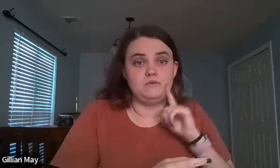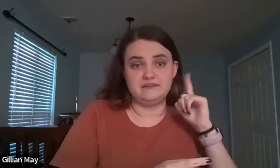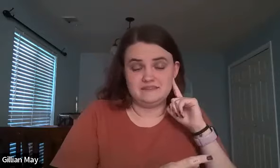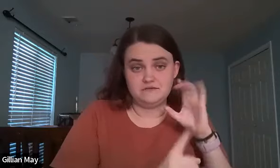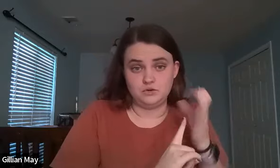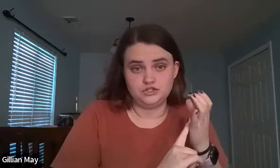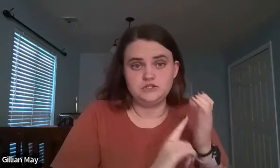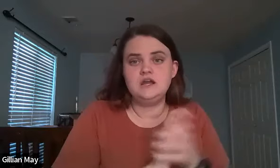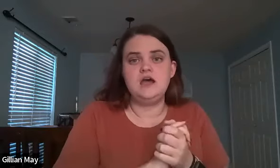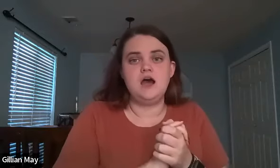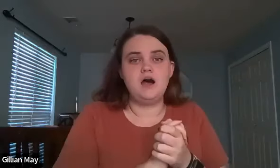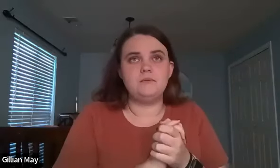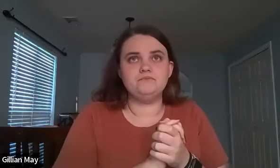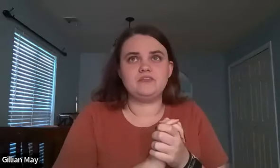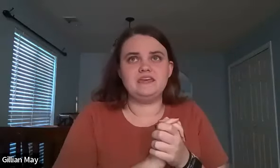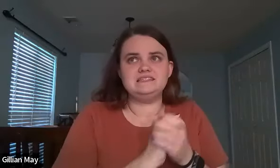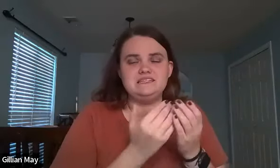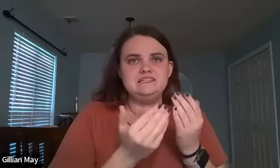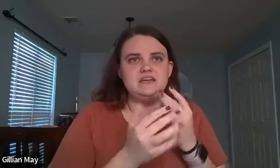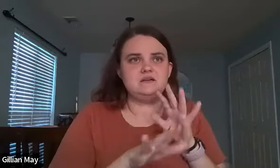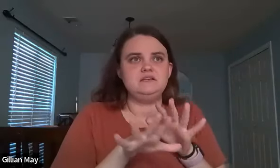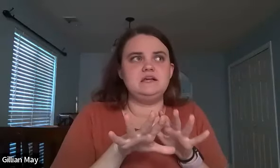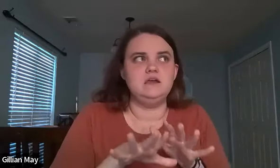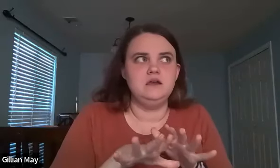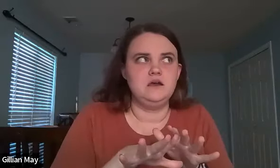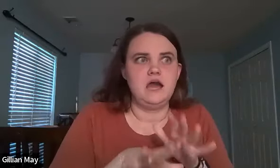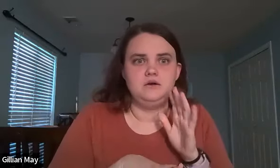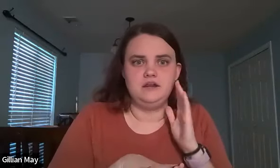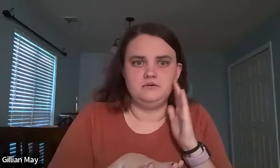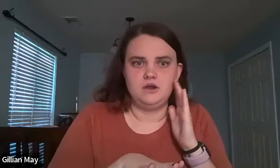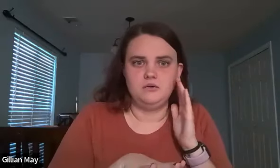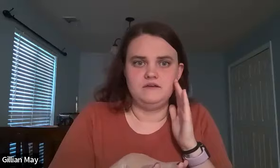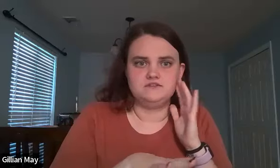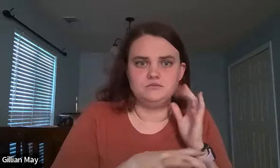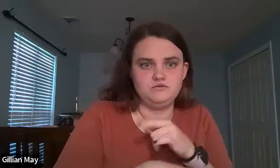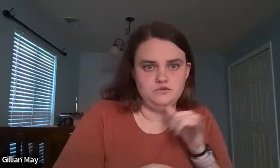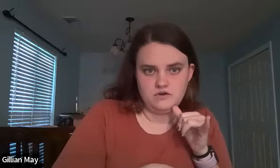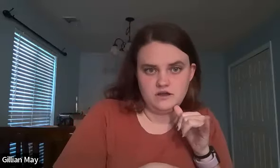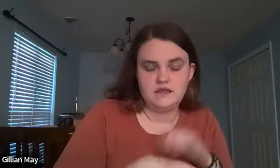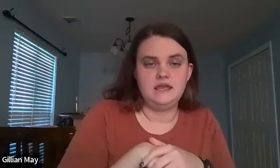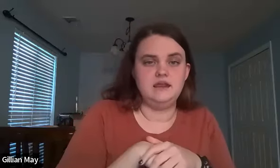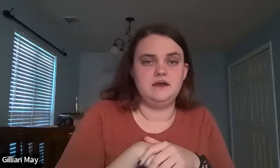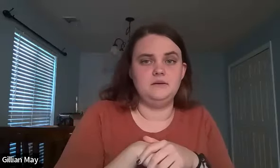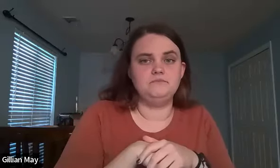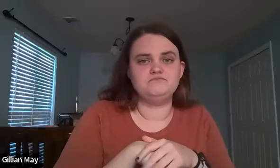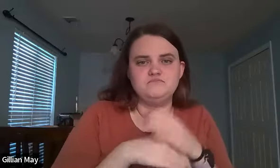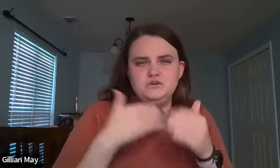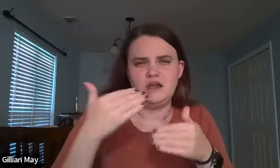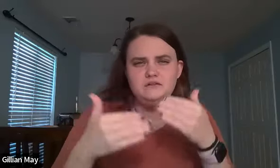with deaf culture. It's easy to kind of be like, I don't know if this will be rude or not. And you'll kind of